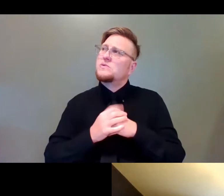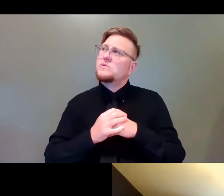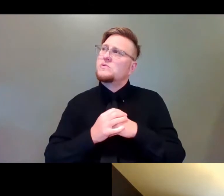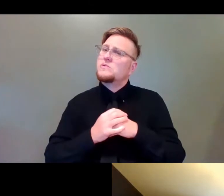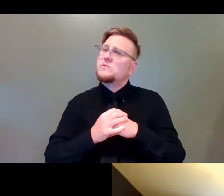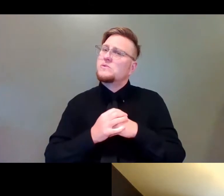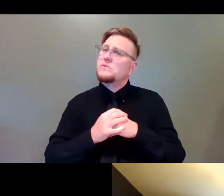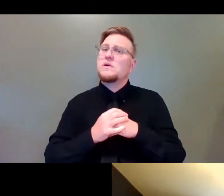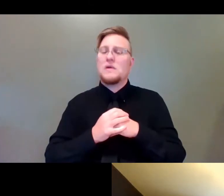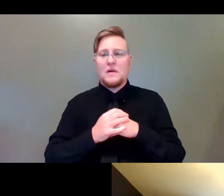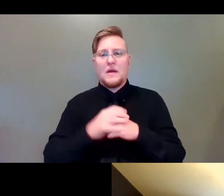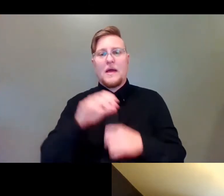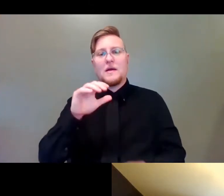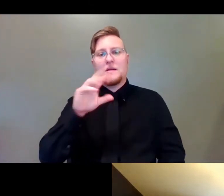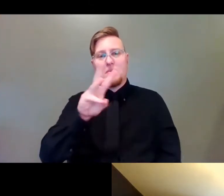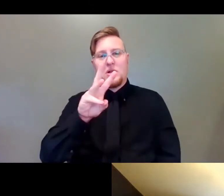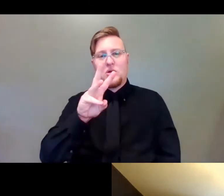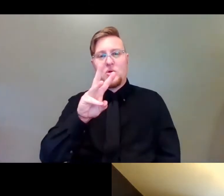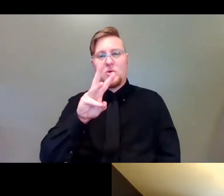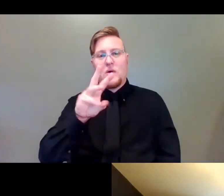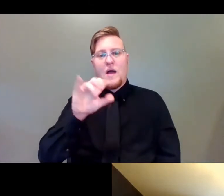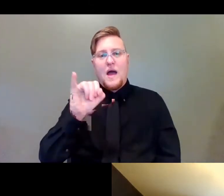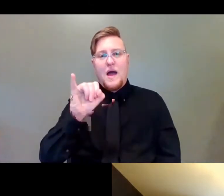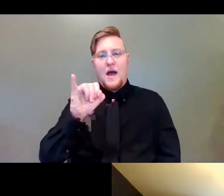and the acronym is WILD.